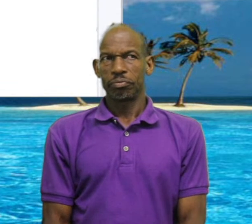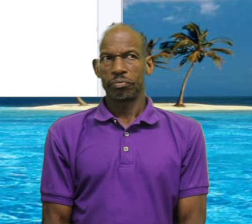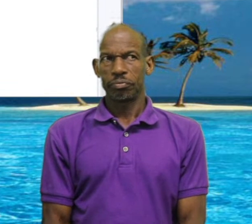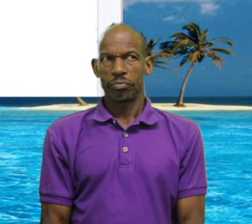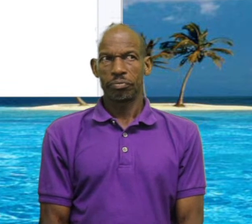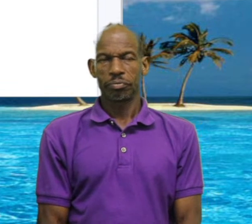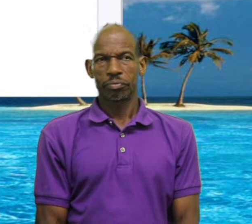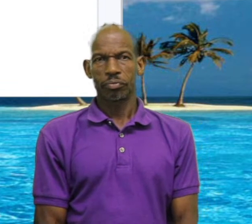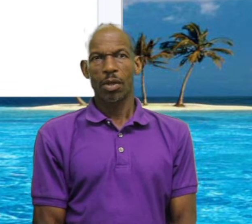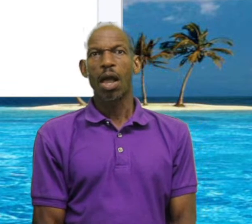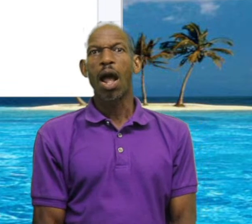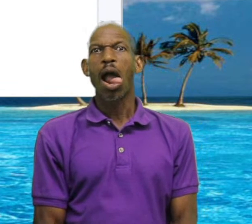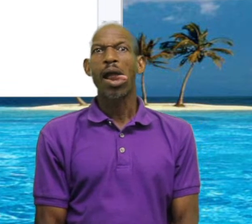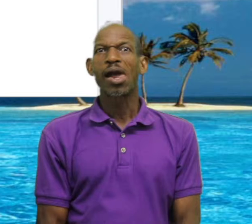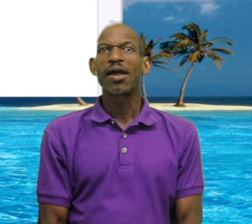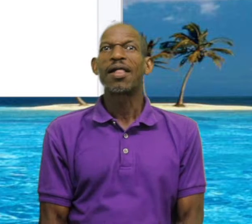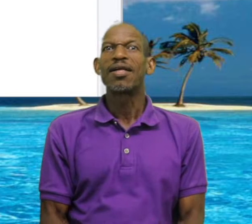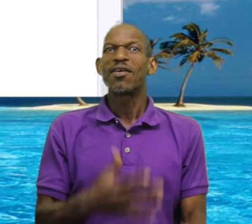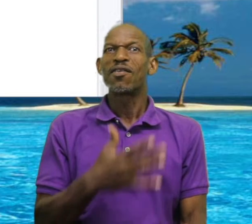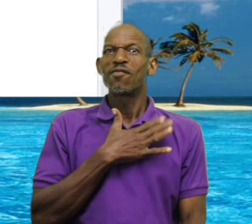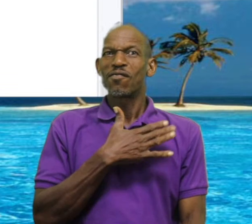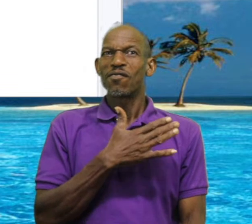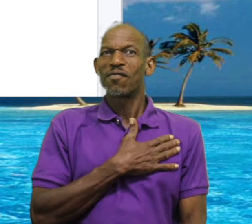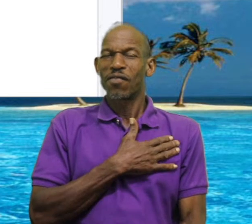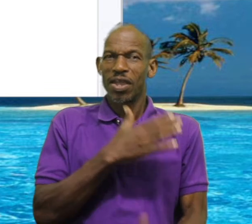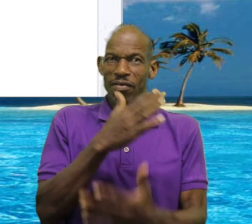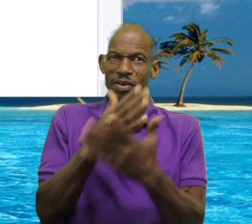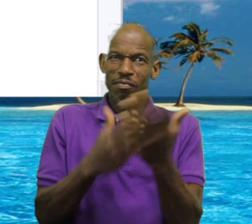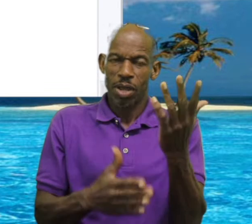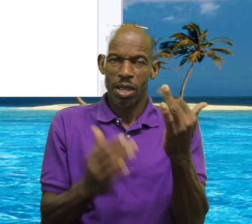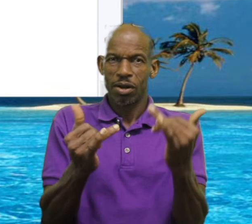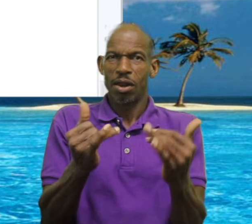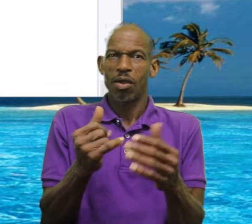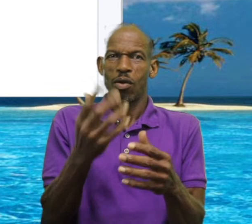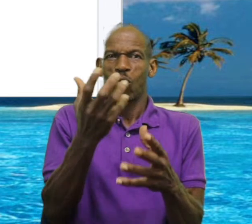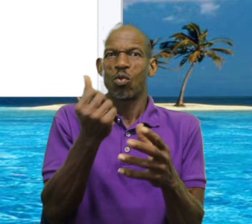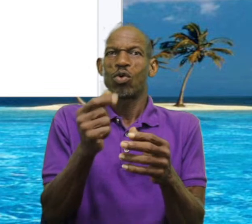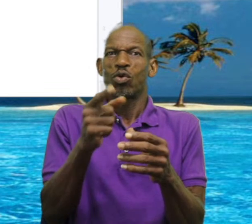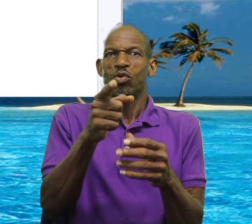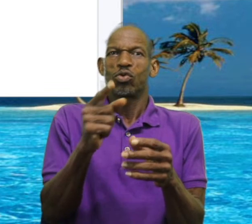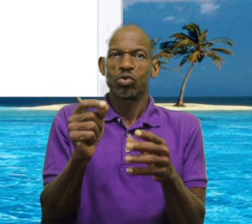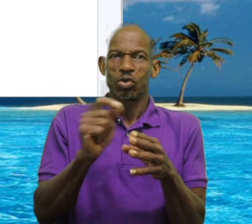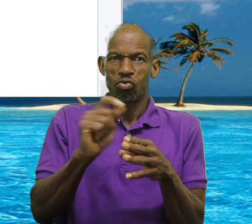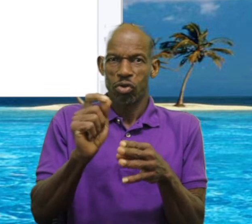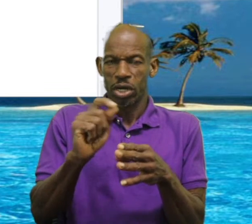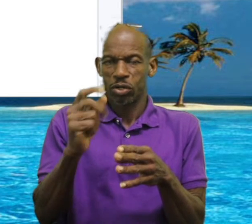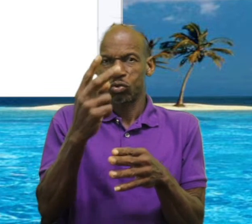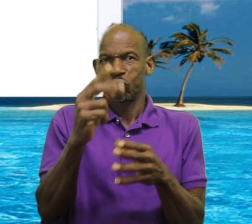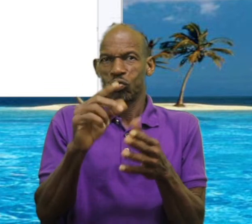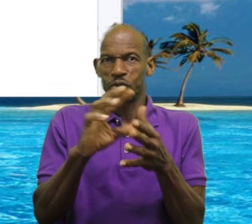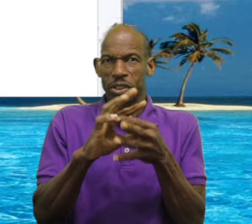for home lesson, I want you to write 2 sentences using and. So homework.